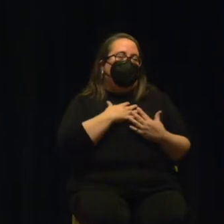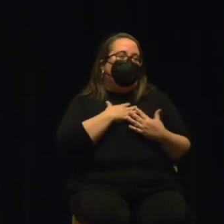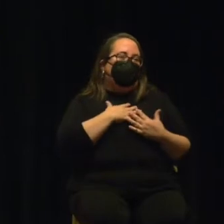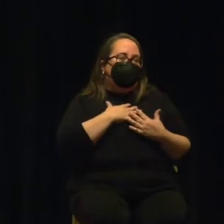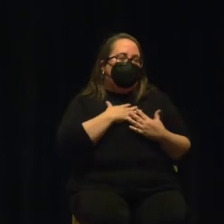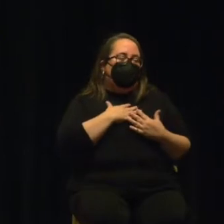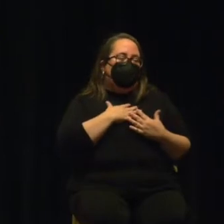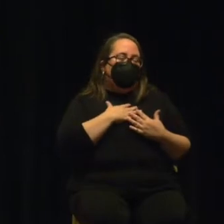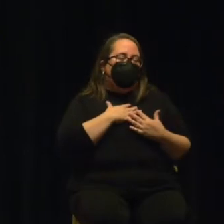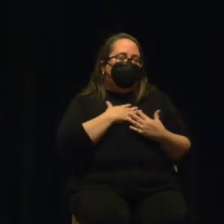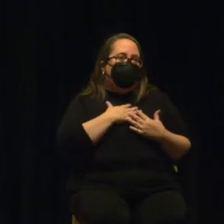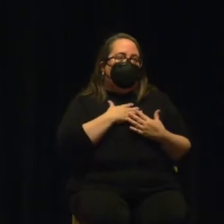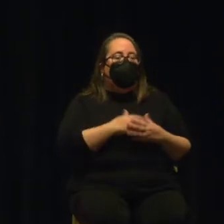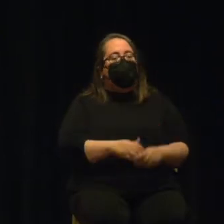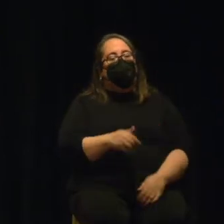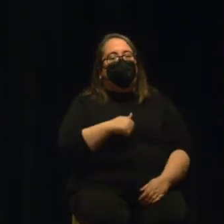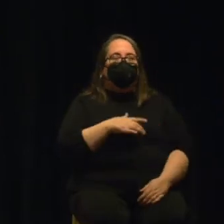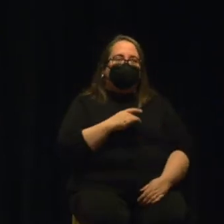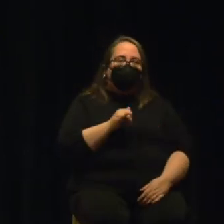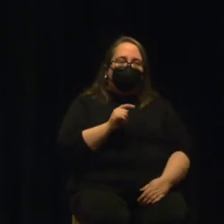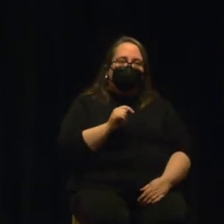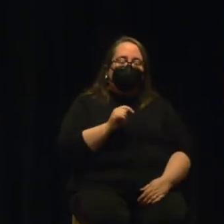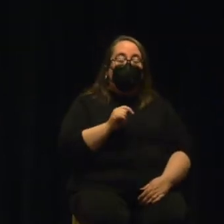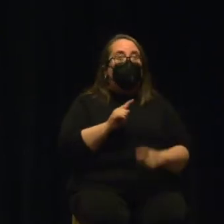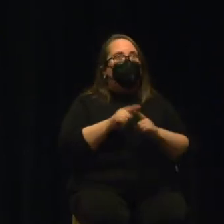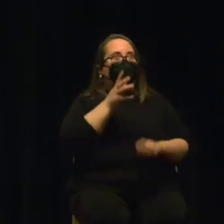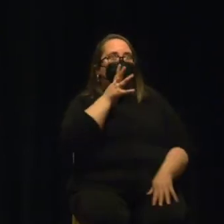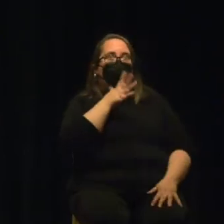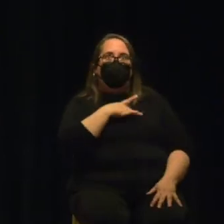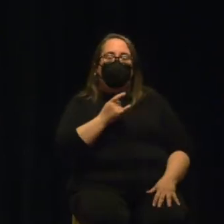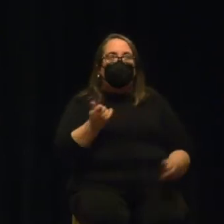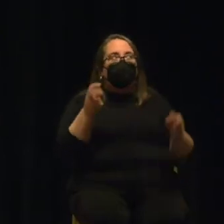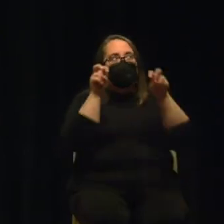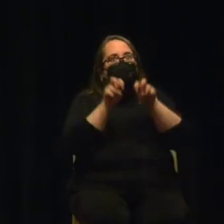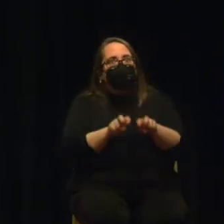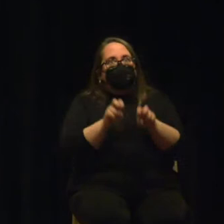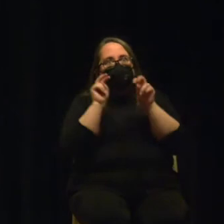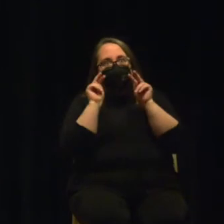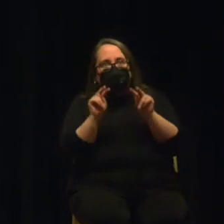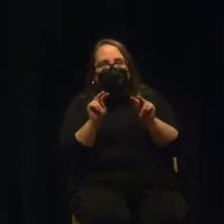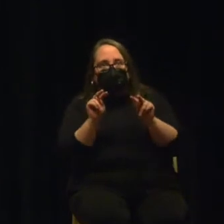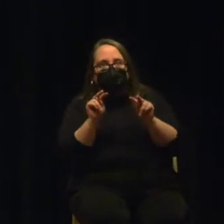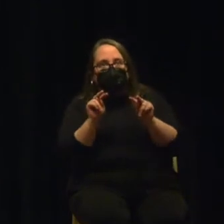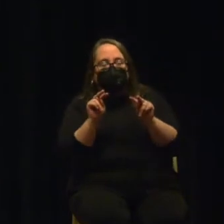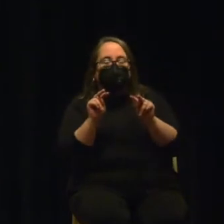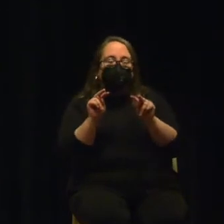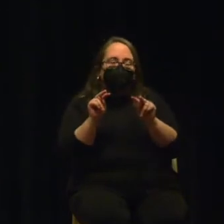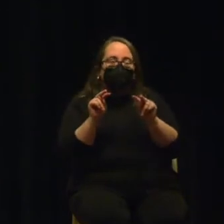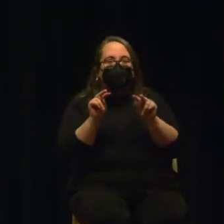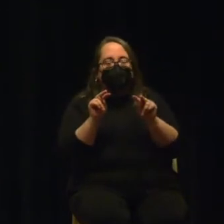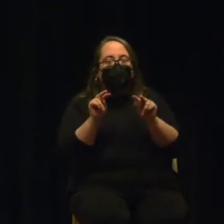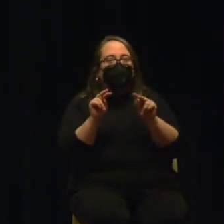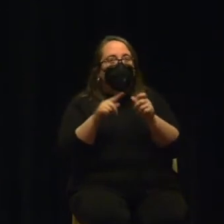And, and I used to not really like it that much, but she liked it. So I would sit with her and watch it. It's the first time I heard Jack Johnson's